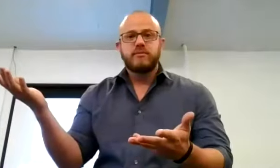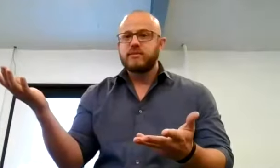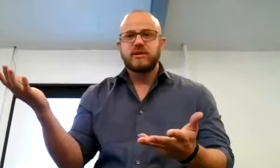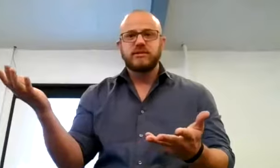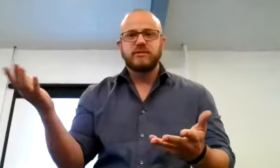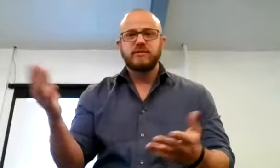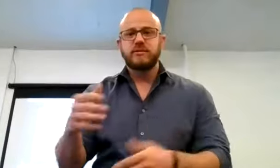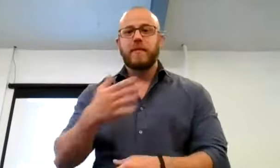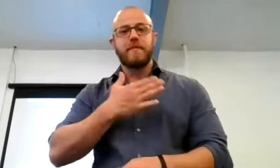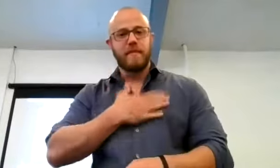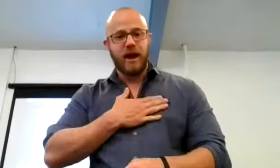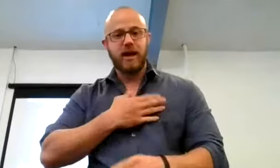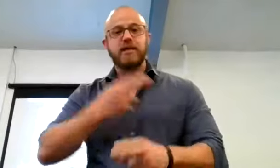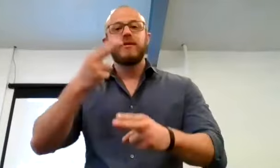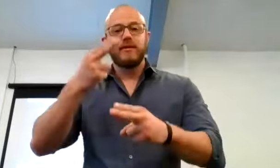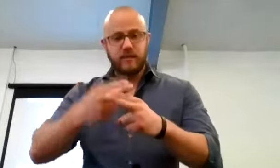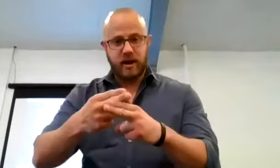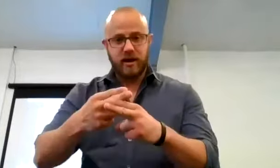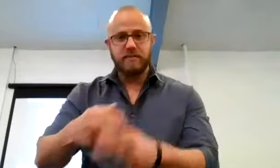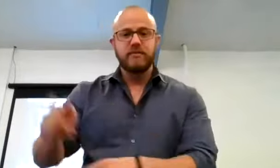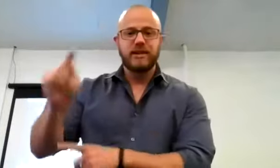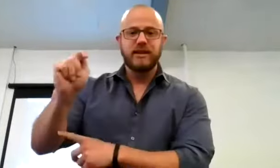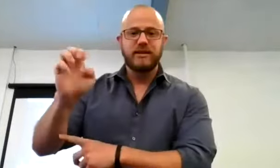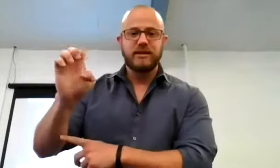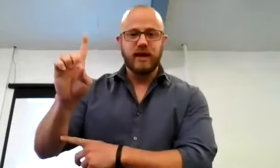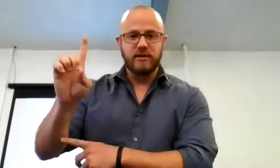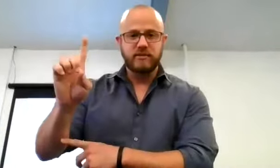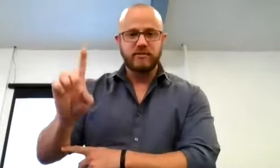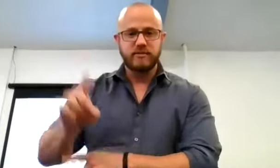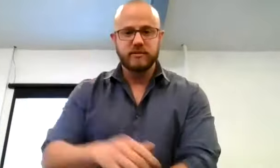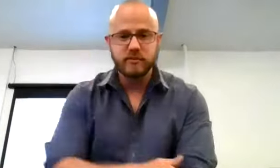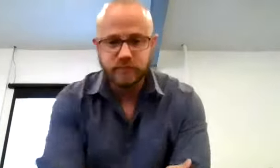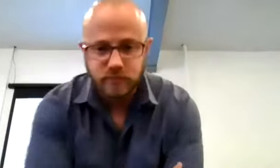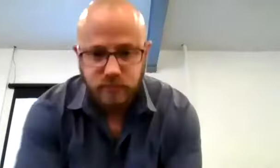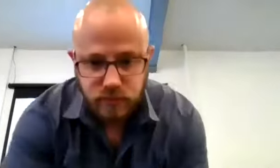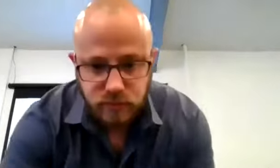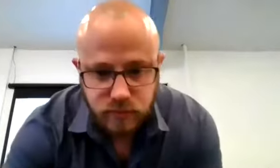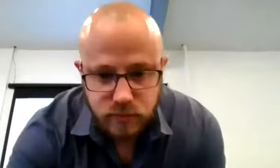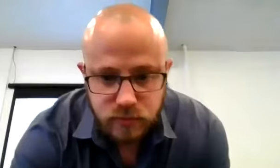T-E-D. That's it. My name, T-E-D.